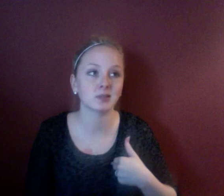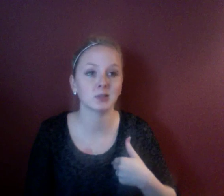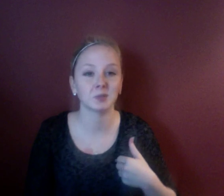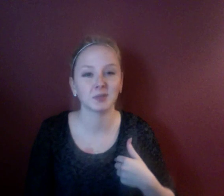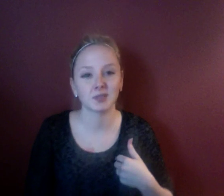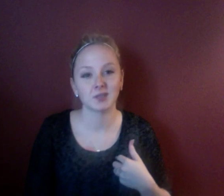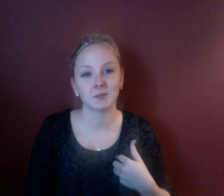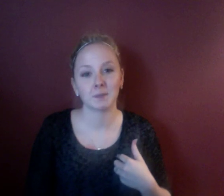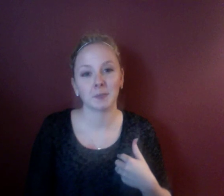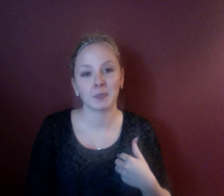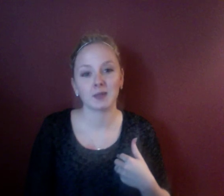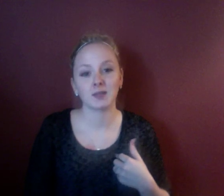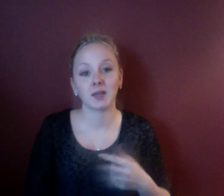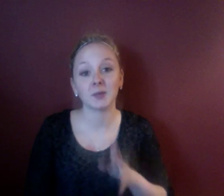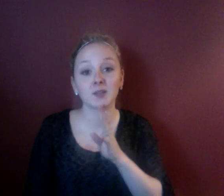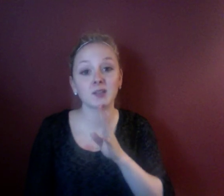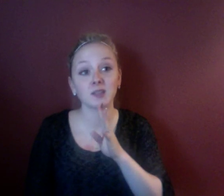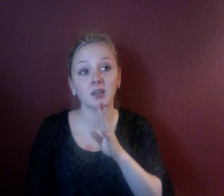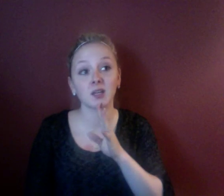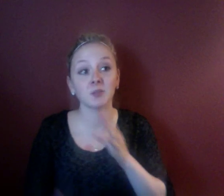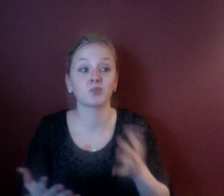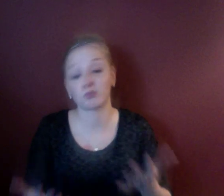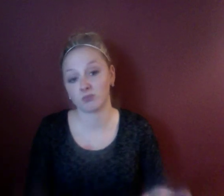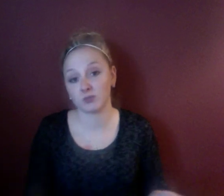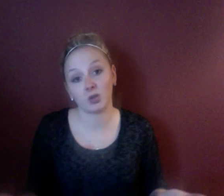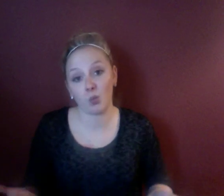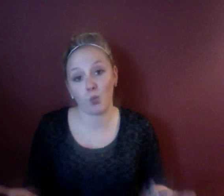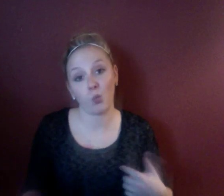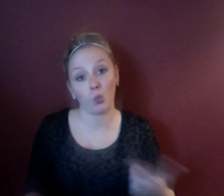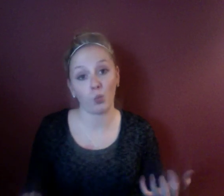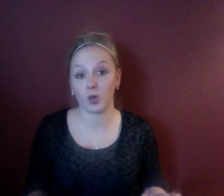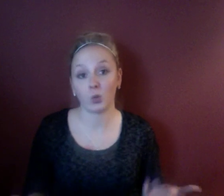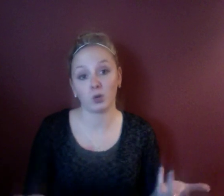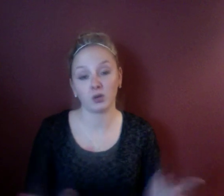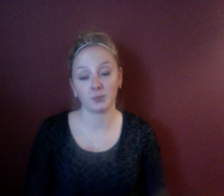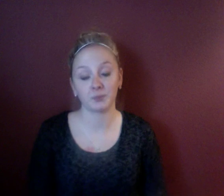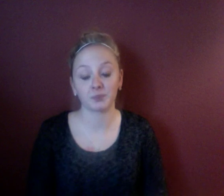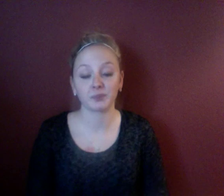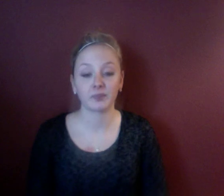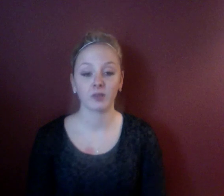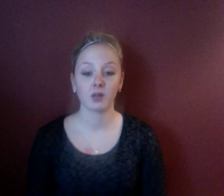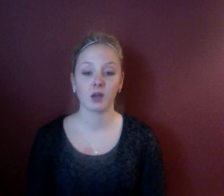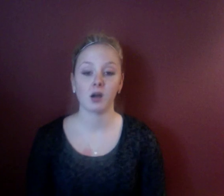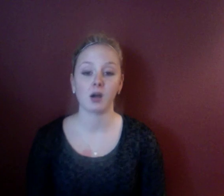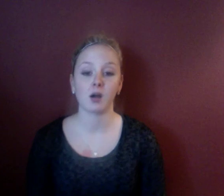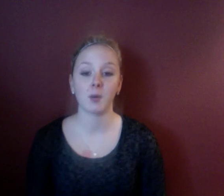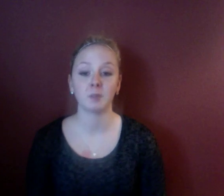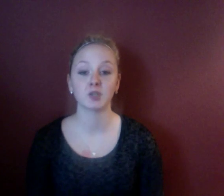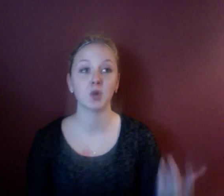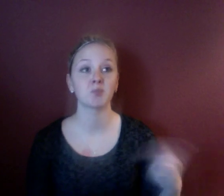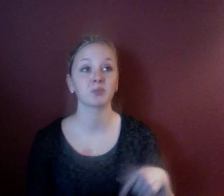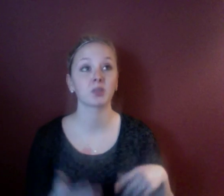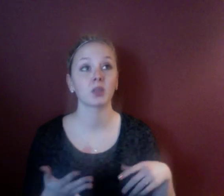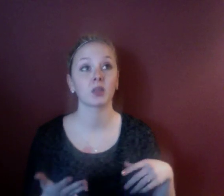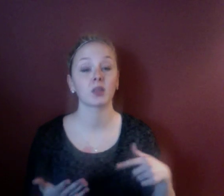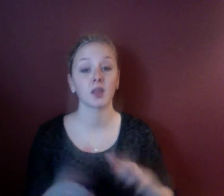Okay, Renee. Okay, what not to wear first? We're using one of your pieces on this mannequin. Does this blouse look familiar? This idea of you wanting to stand